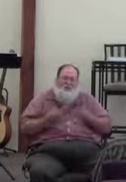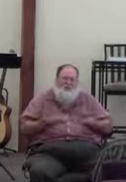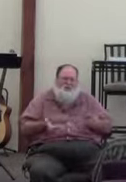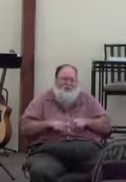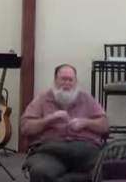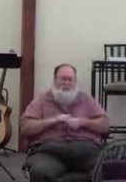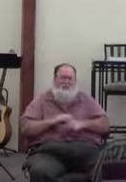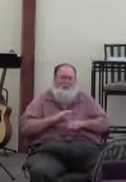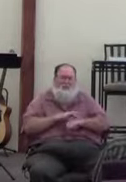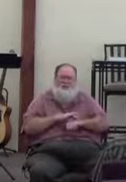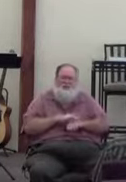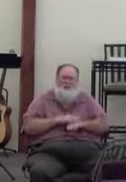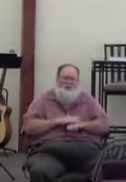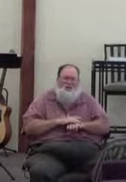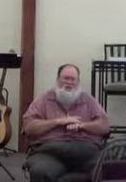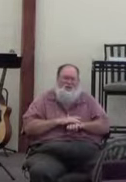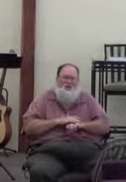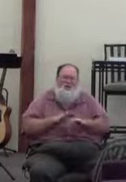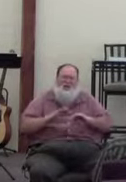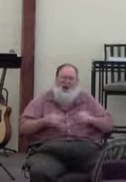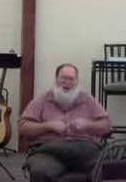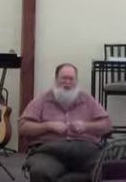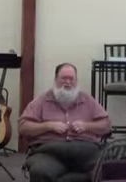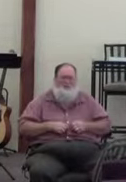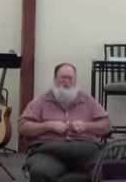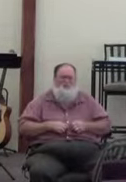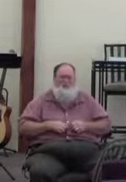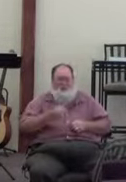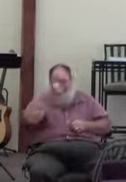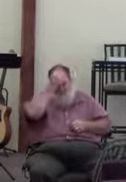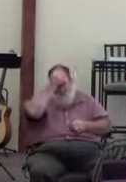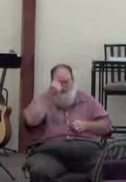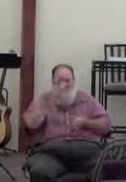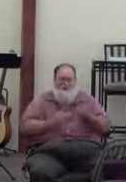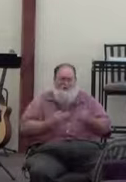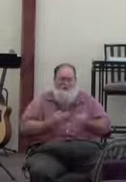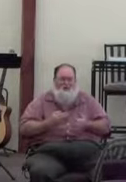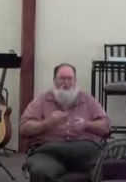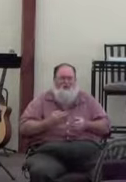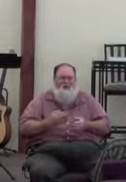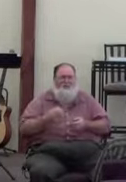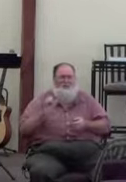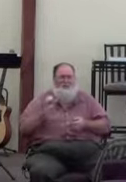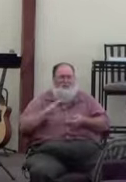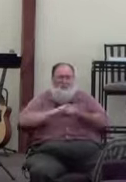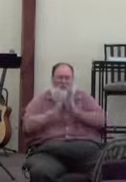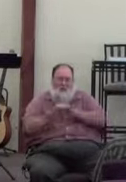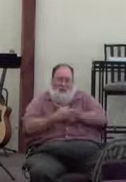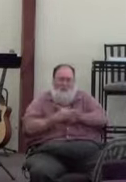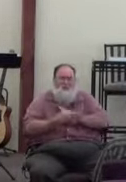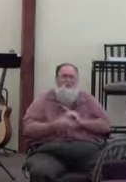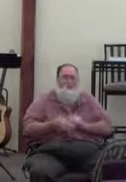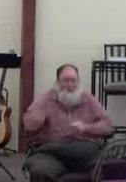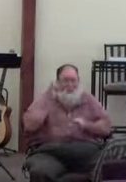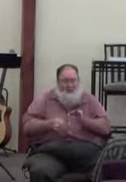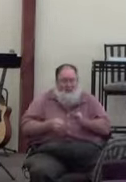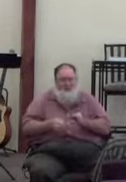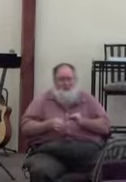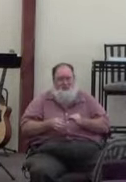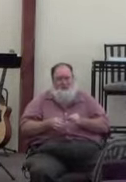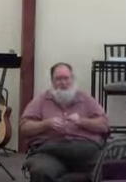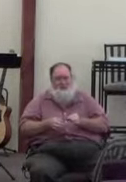how ridiculous some of Obama's decisions are. And Russia and everybody all over the world.